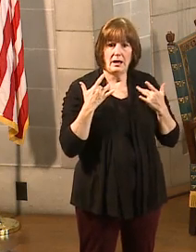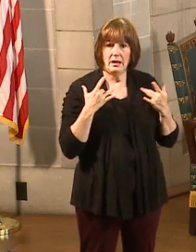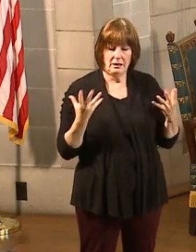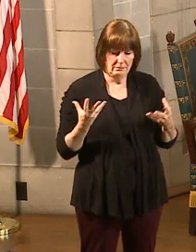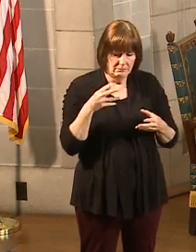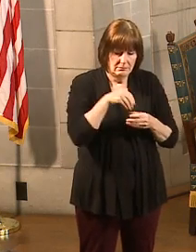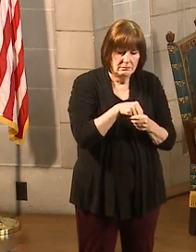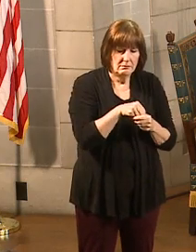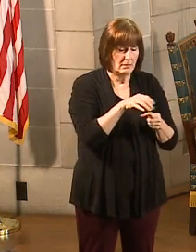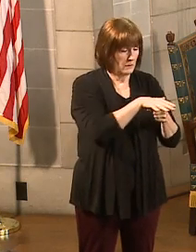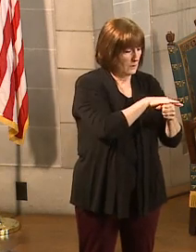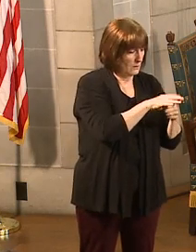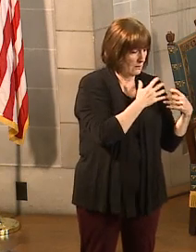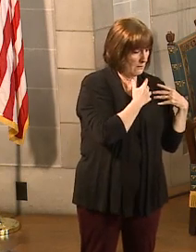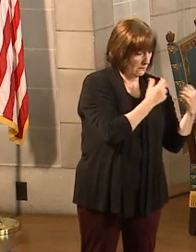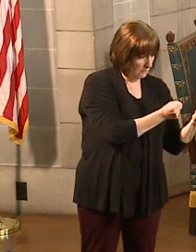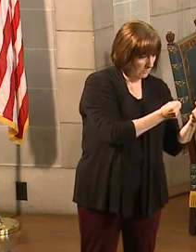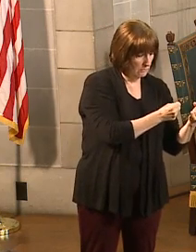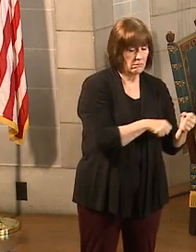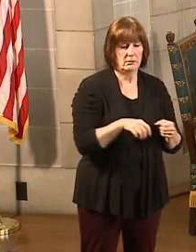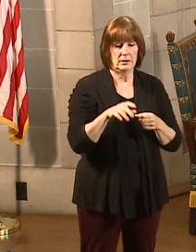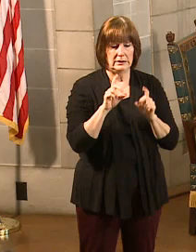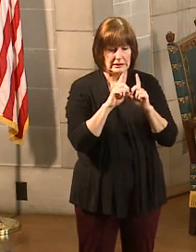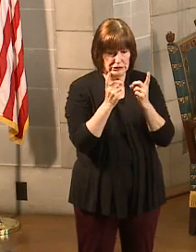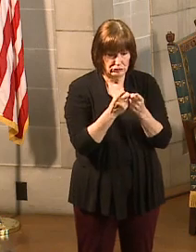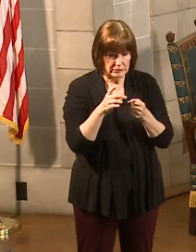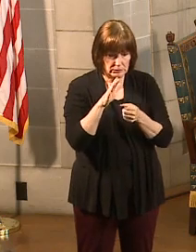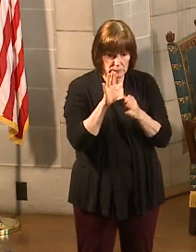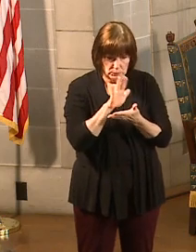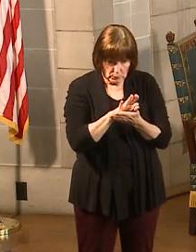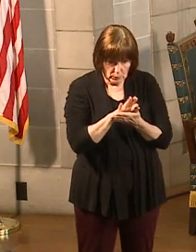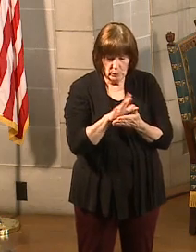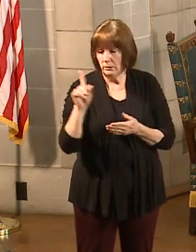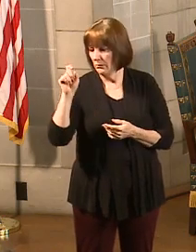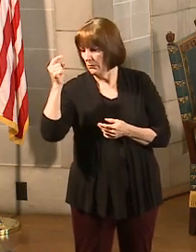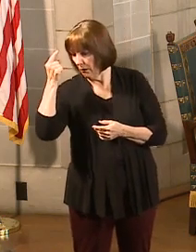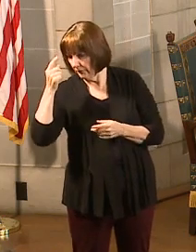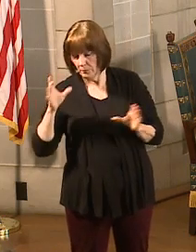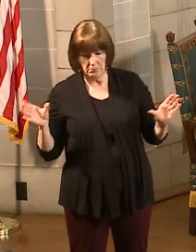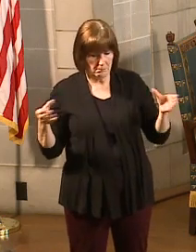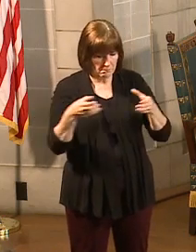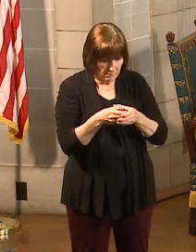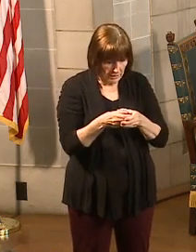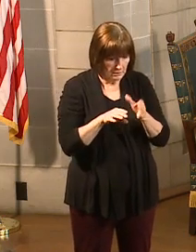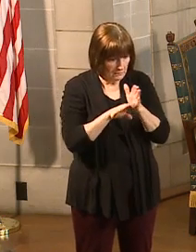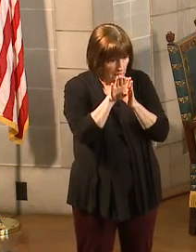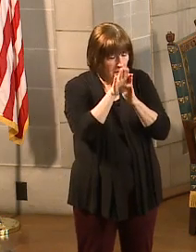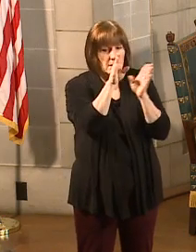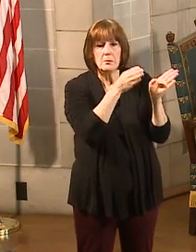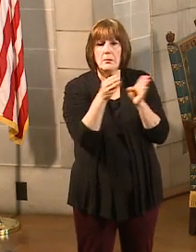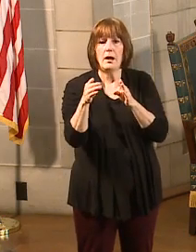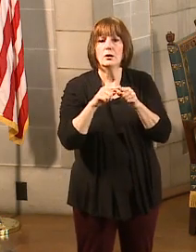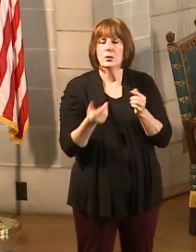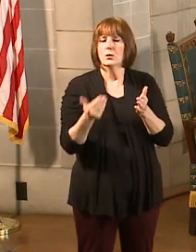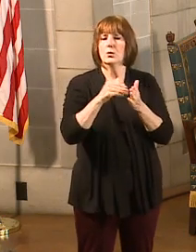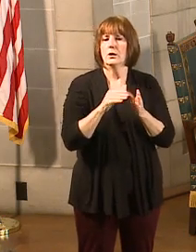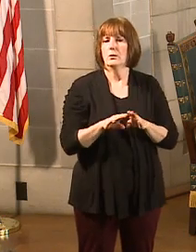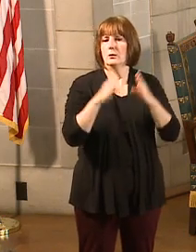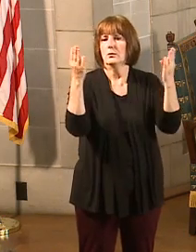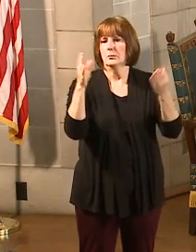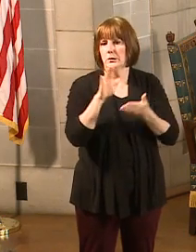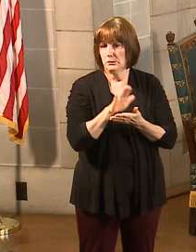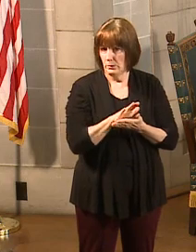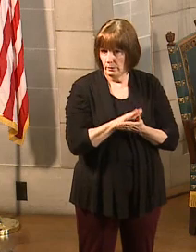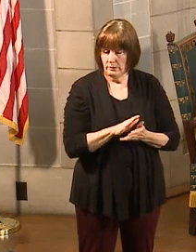health officials, local school districts, and government officials to create plans to reopen our schools in a way that is safe and